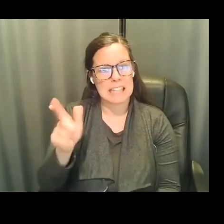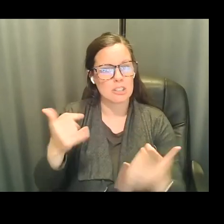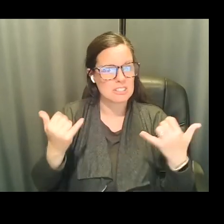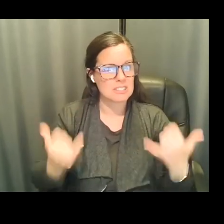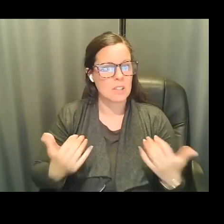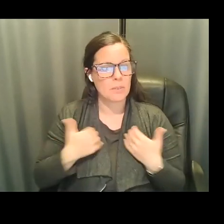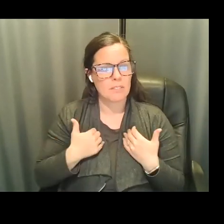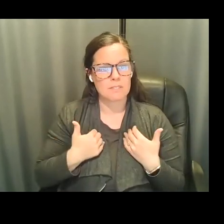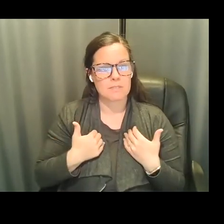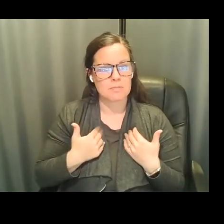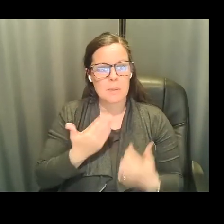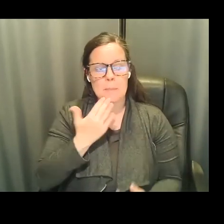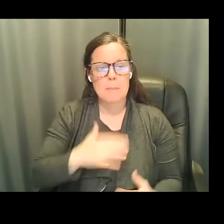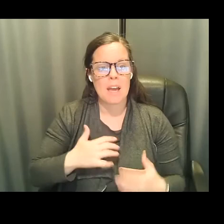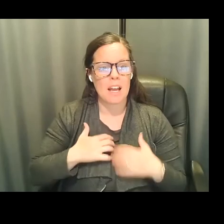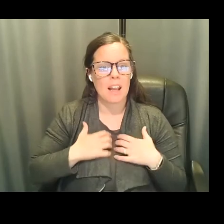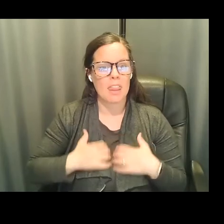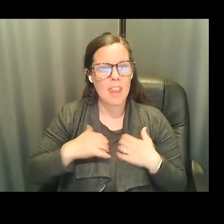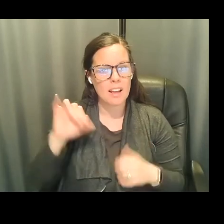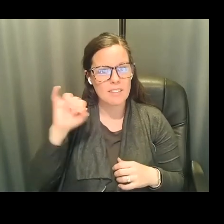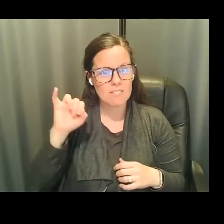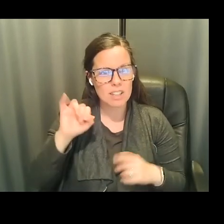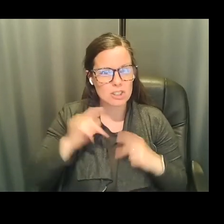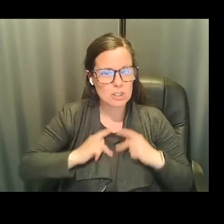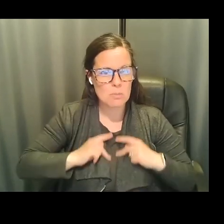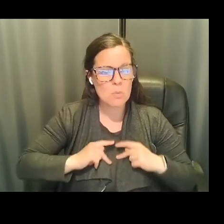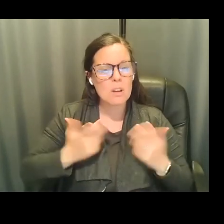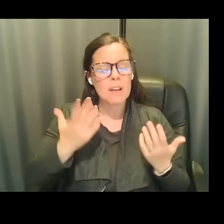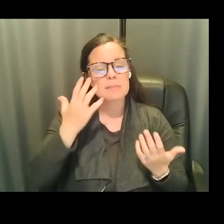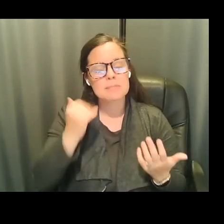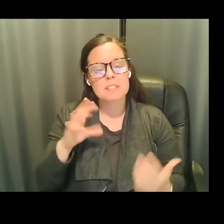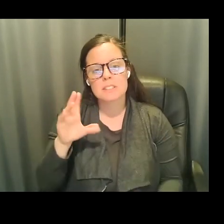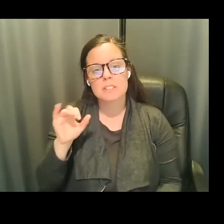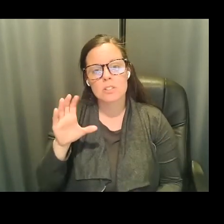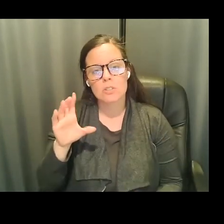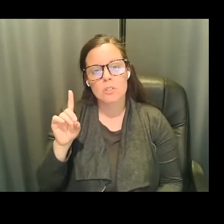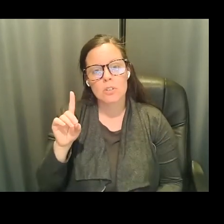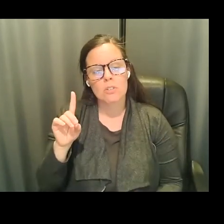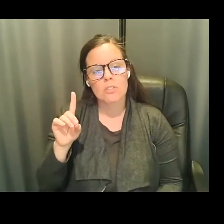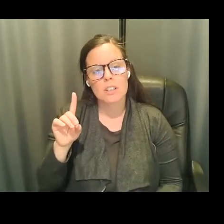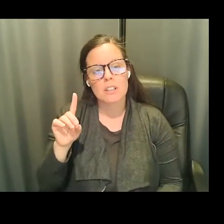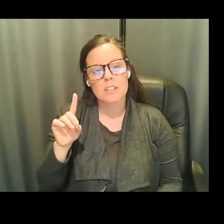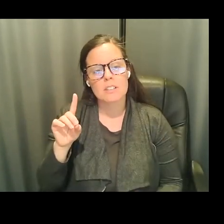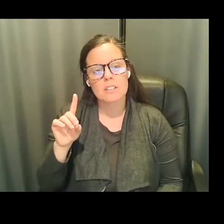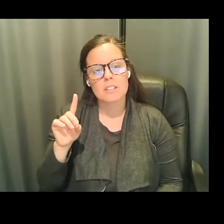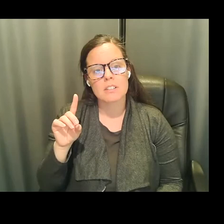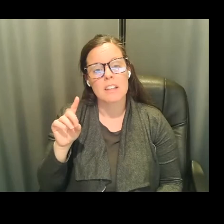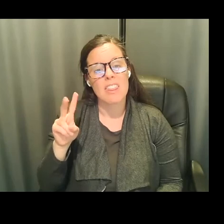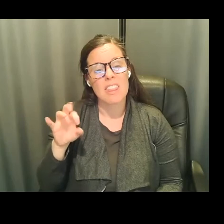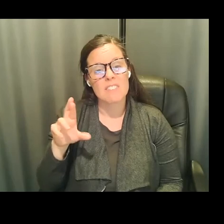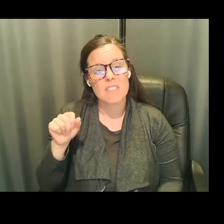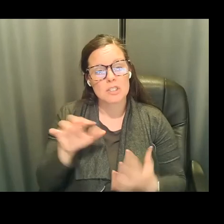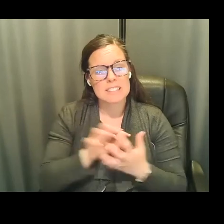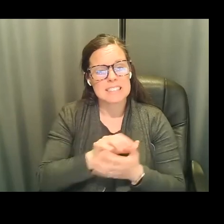bad lung infection and bad pneumonia. And this is because COVID, the coronavirus, does a lot of damage to the lung